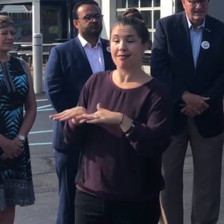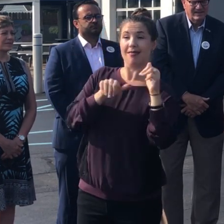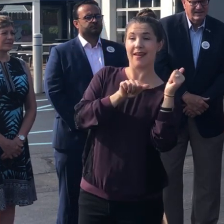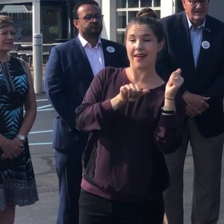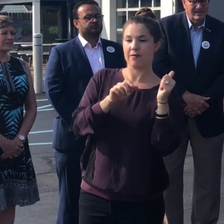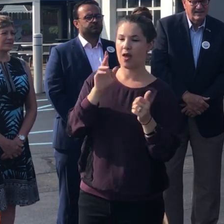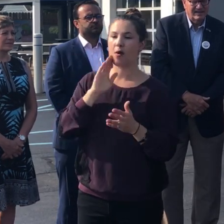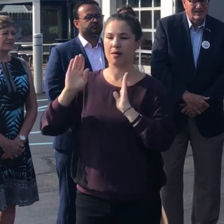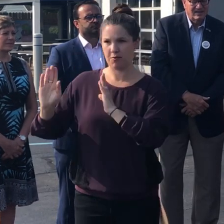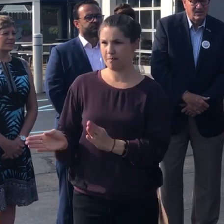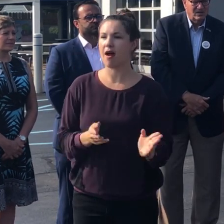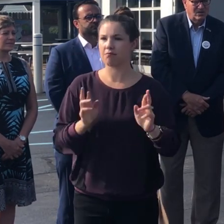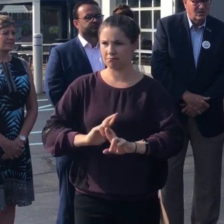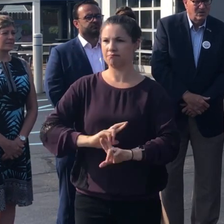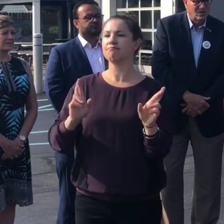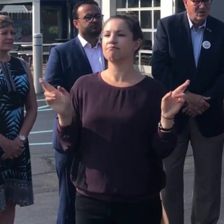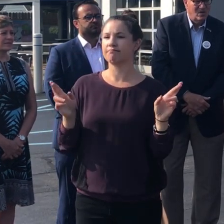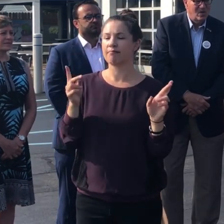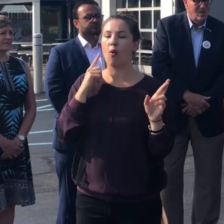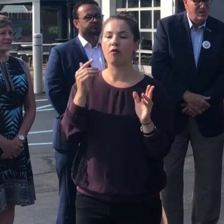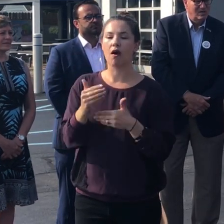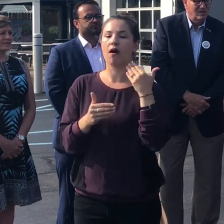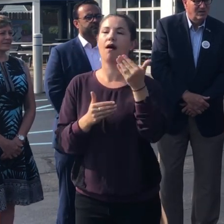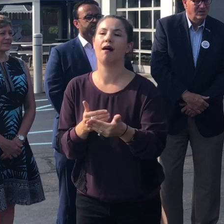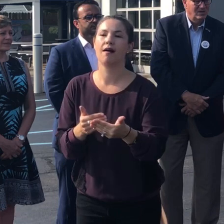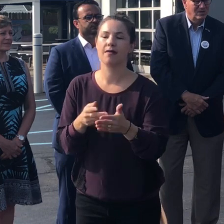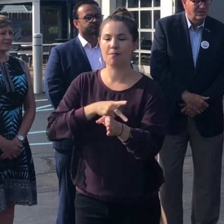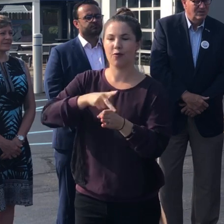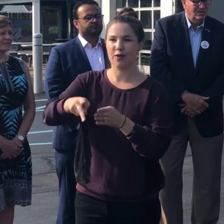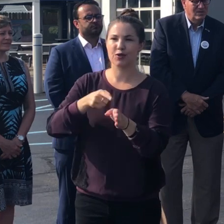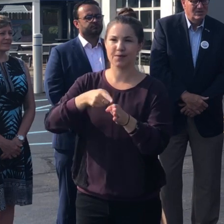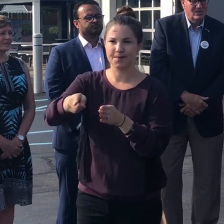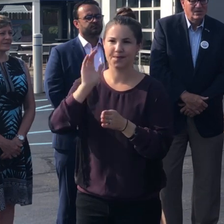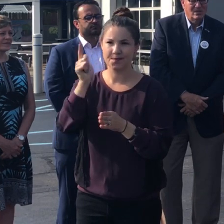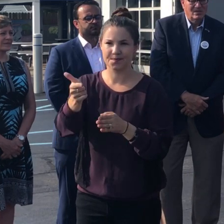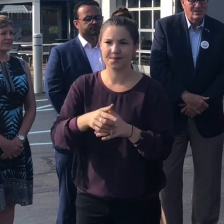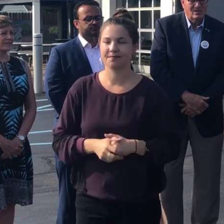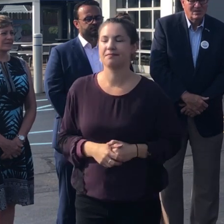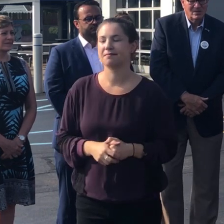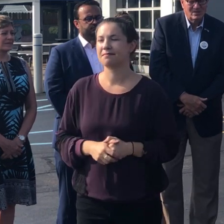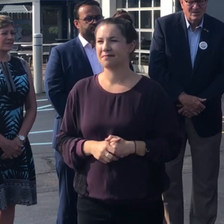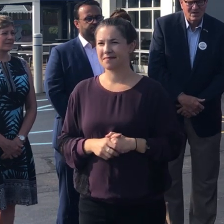they'll be prepared for what's ahead of them in their professional careers.